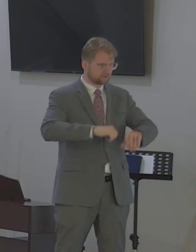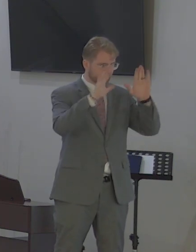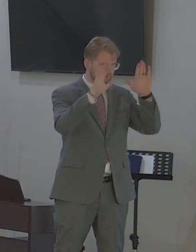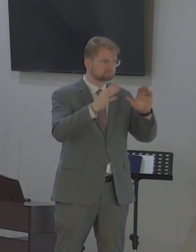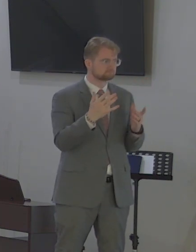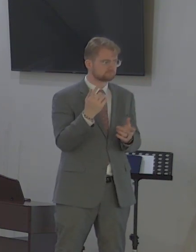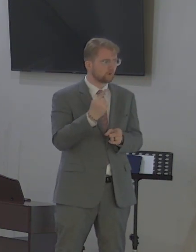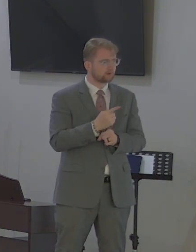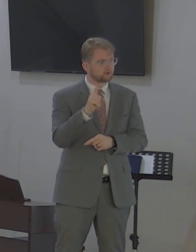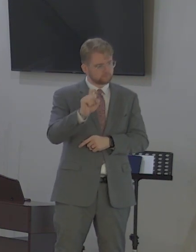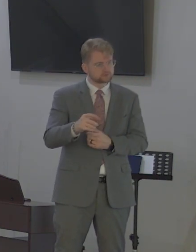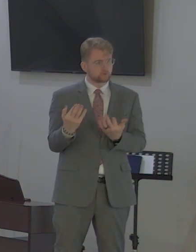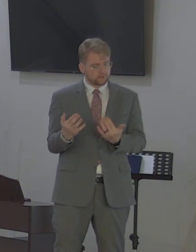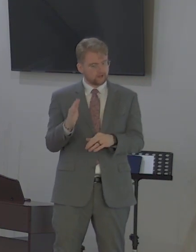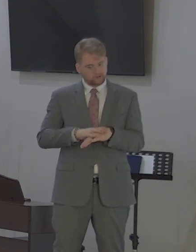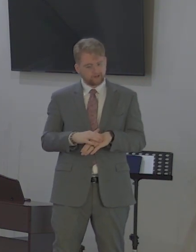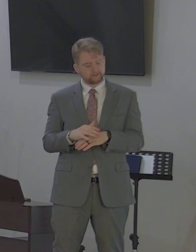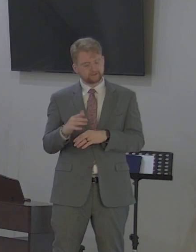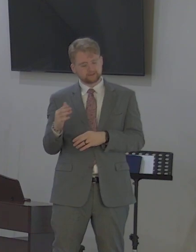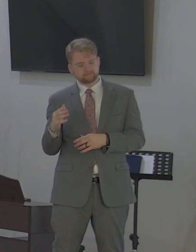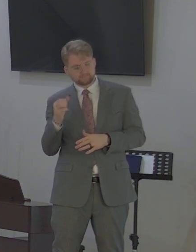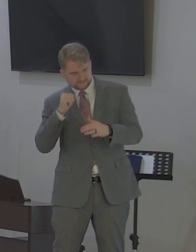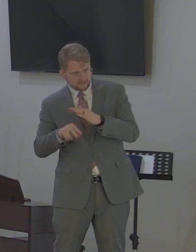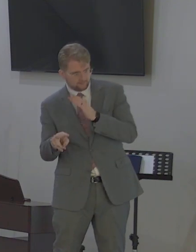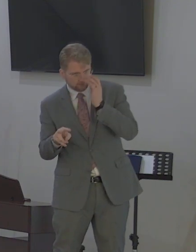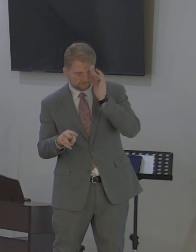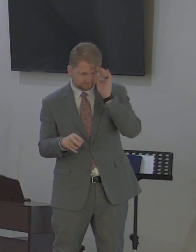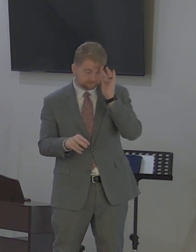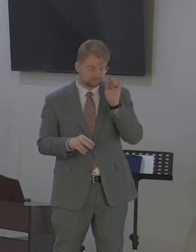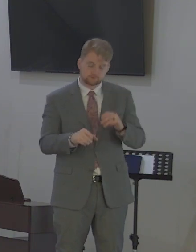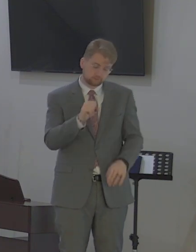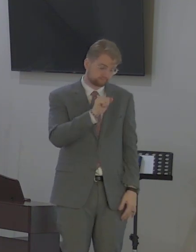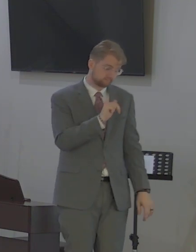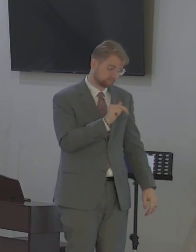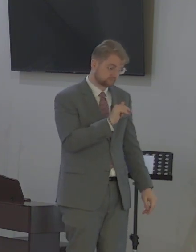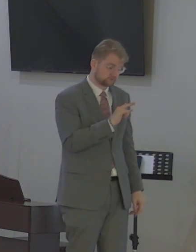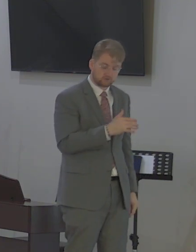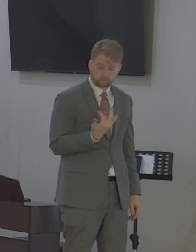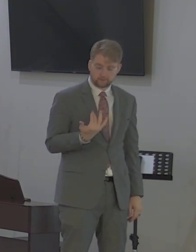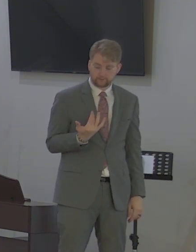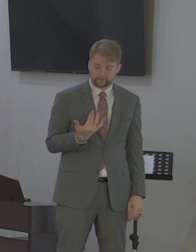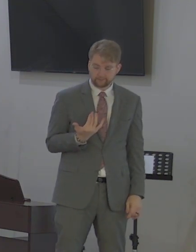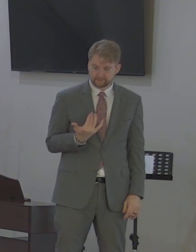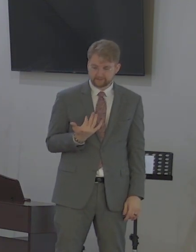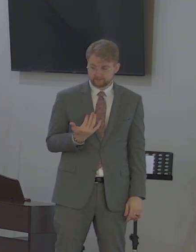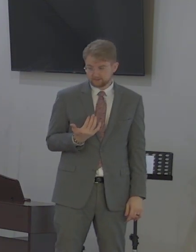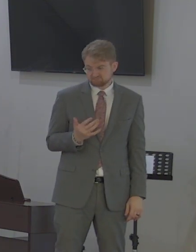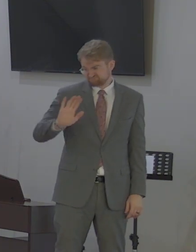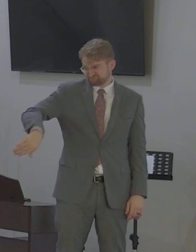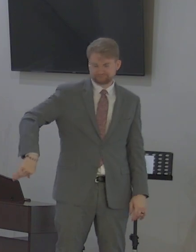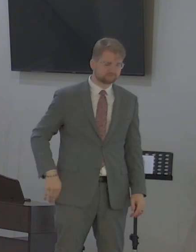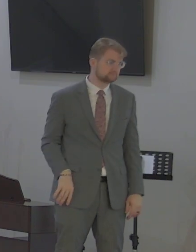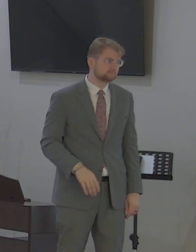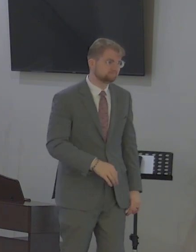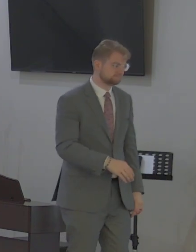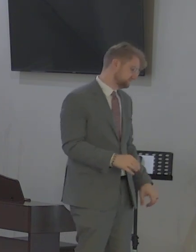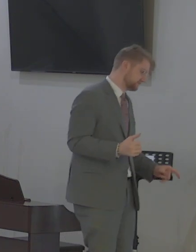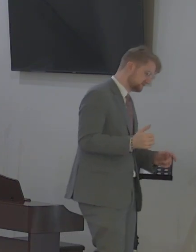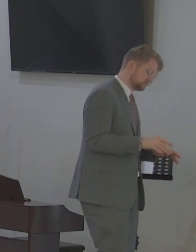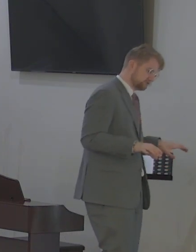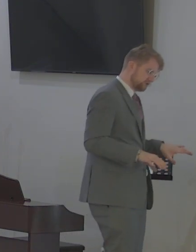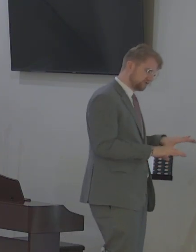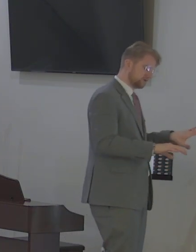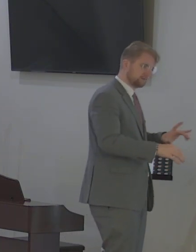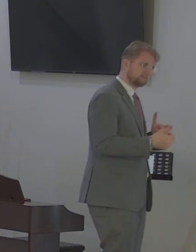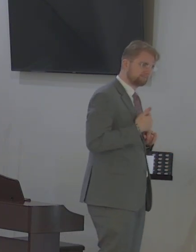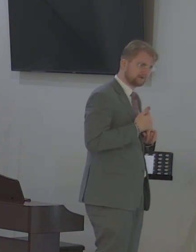Saul said, bring hither a burnt offering to me and peace offerings, and he offered the burnt offering. And it came to pass that as soon as he had made an end, I love